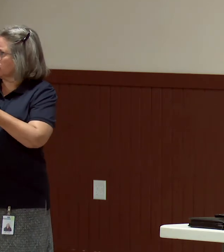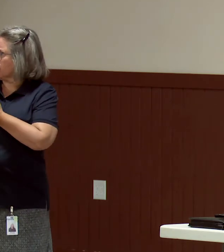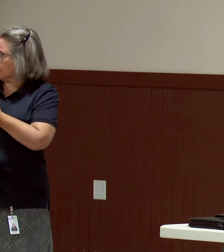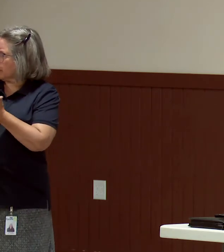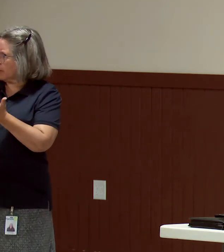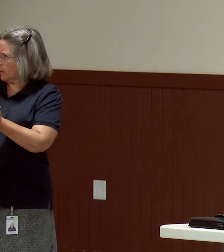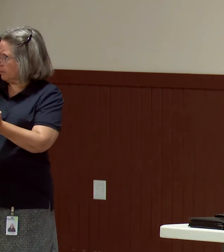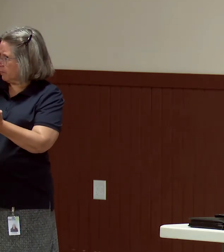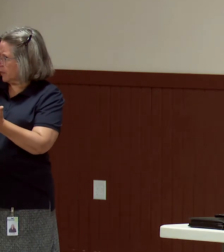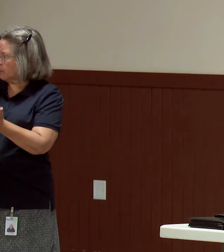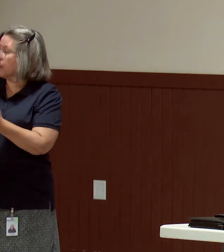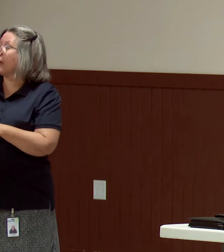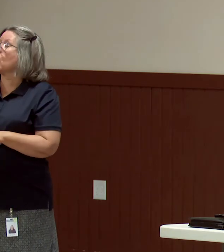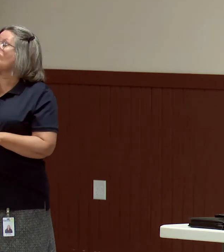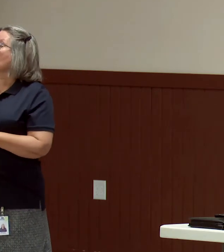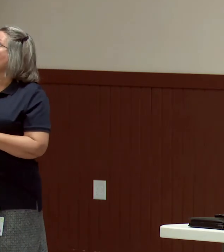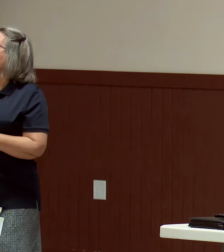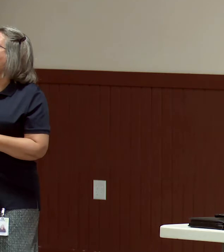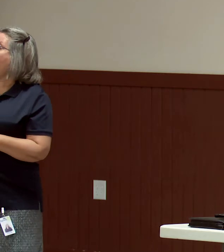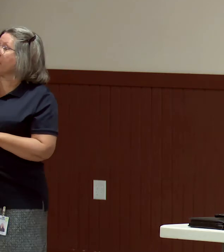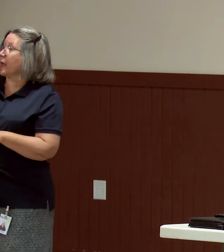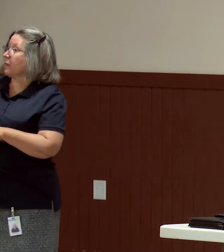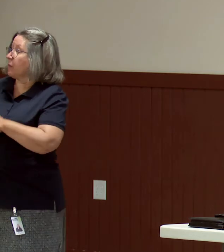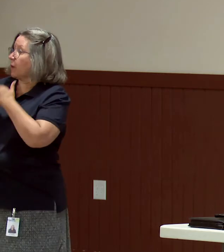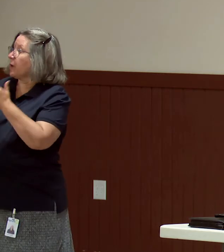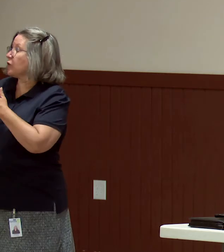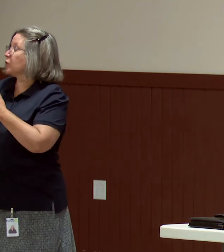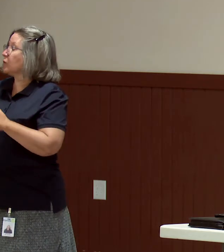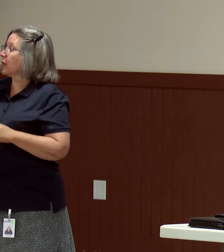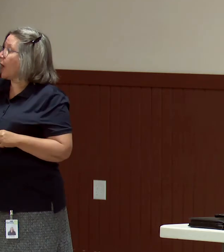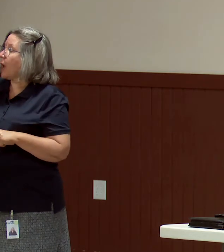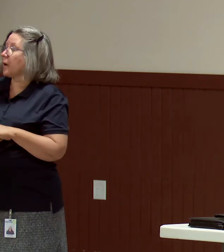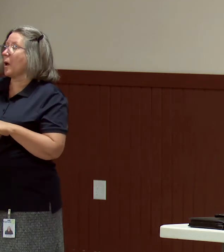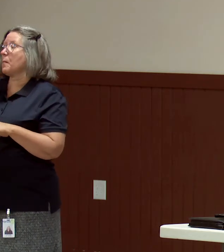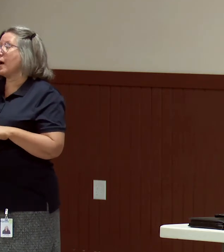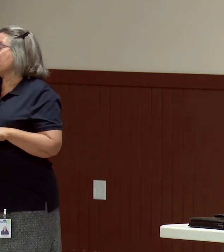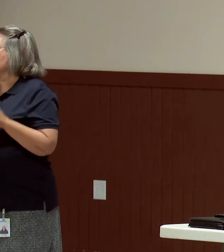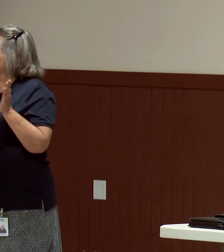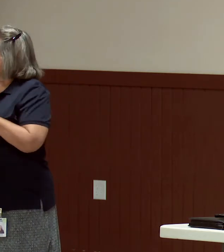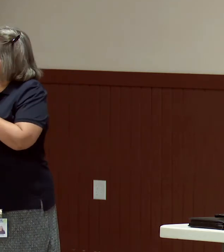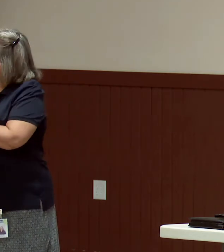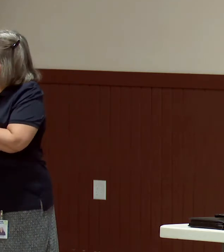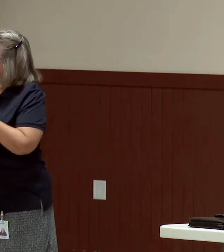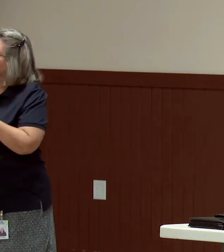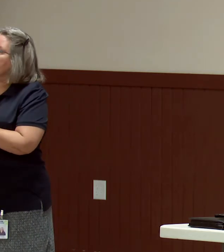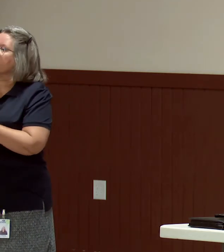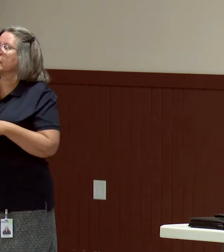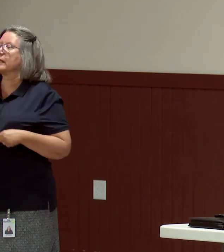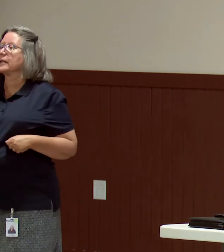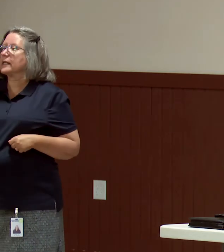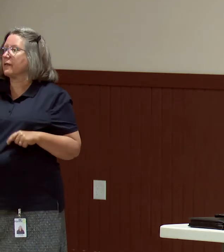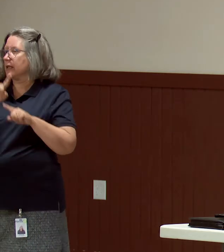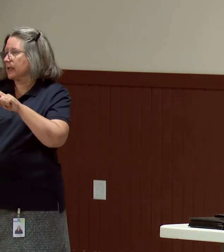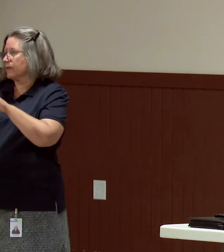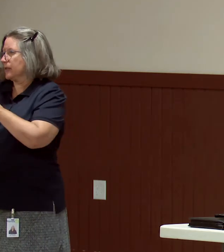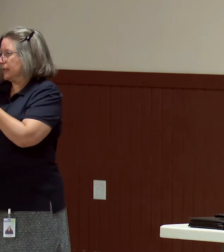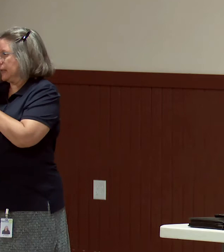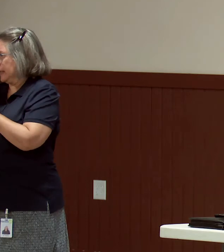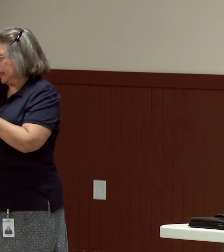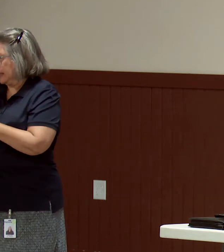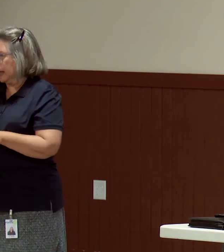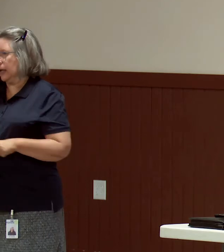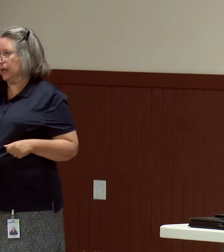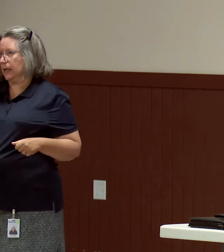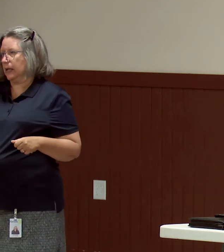make an application process available to the public, to nonprofits, to small businesses, to the 17 cities in Linn County that